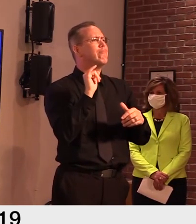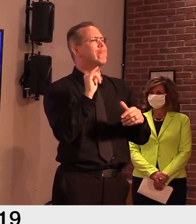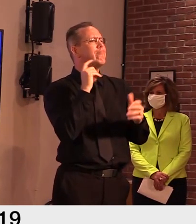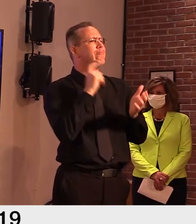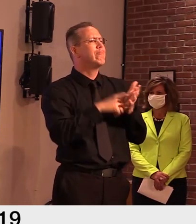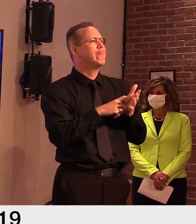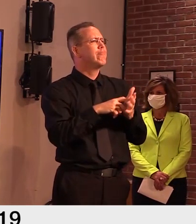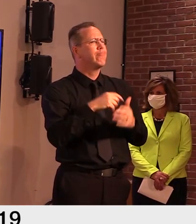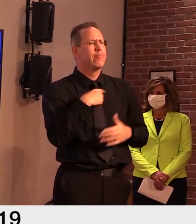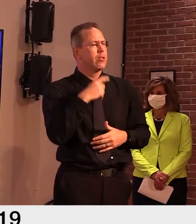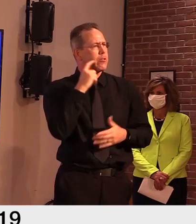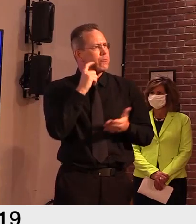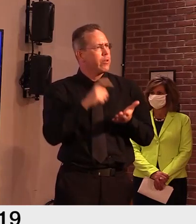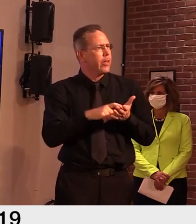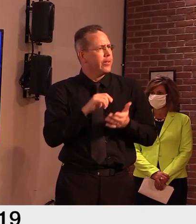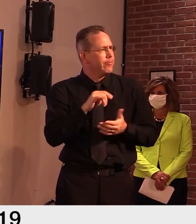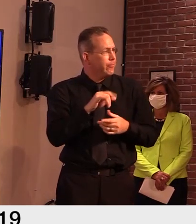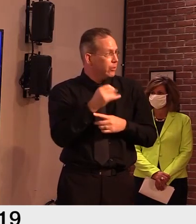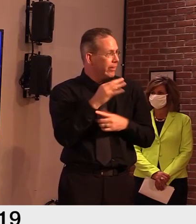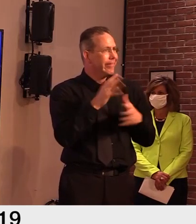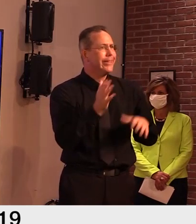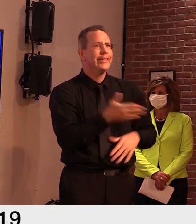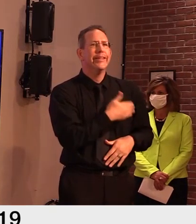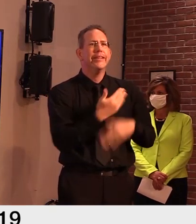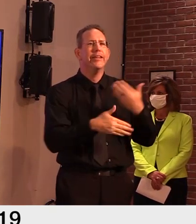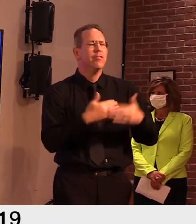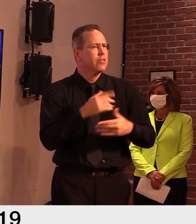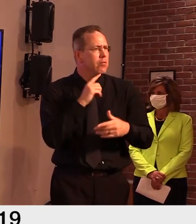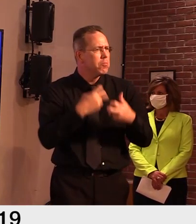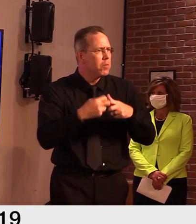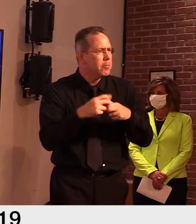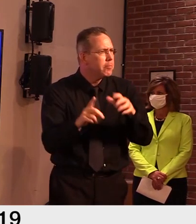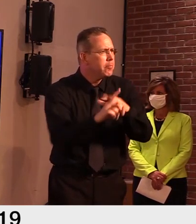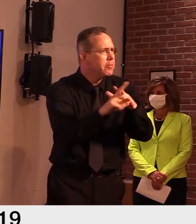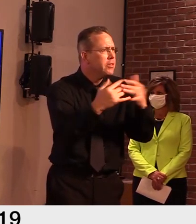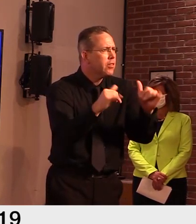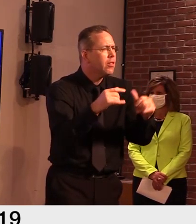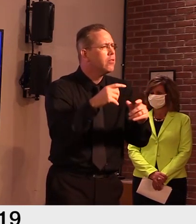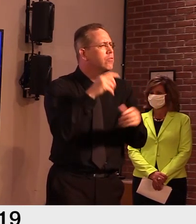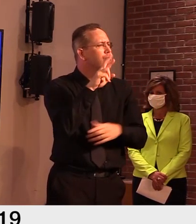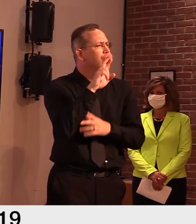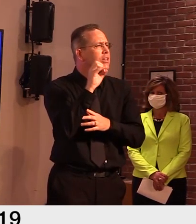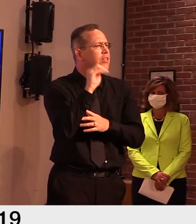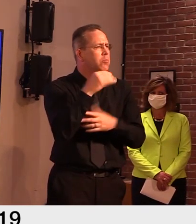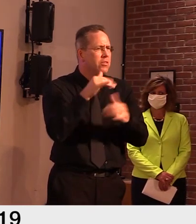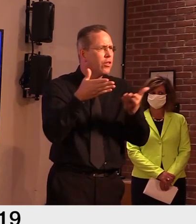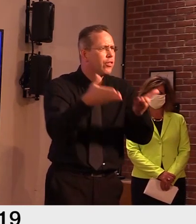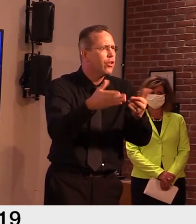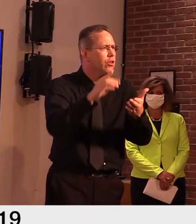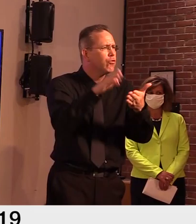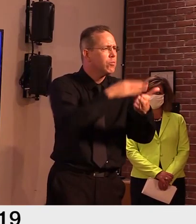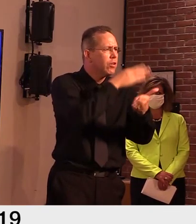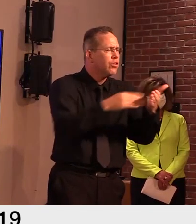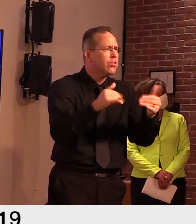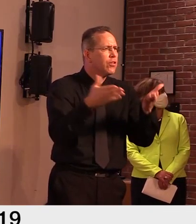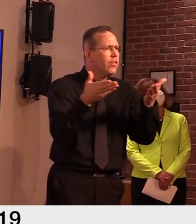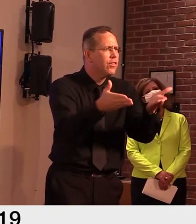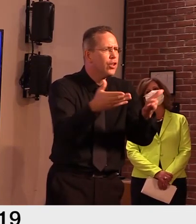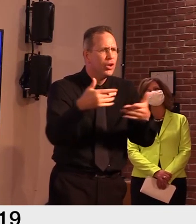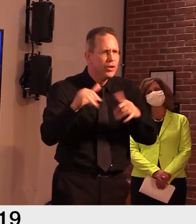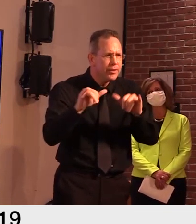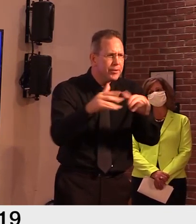what we're seeing across the country right now, and the need to listen and learn about one another, and better understand the way